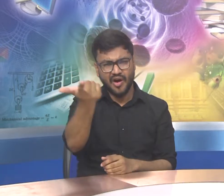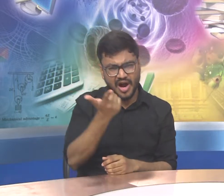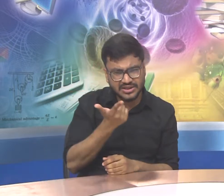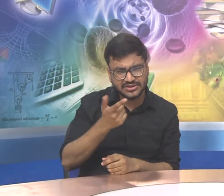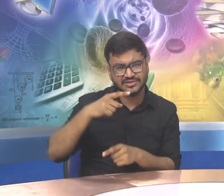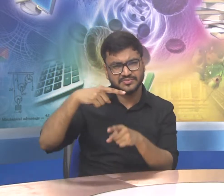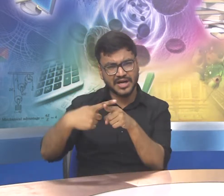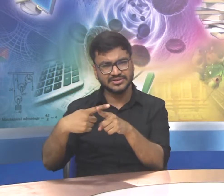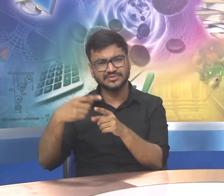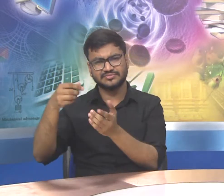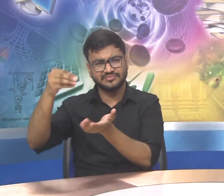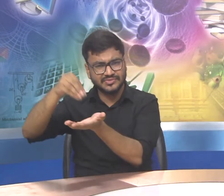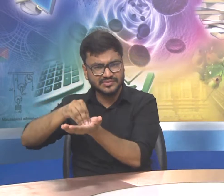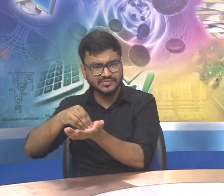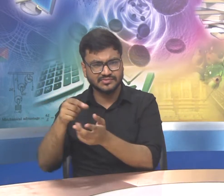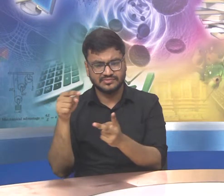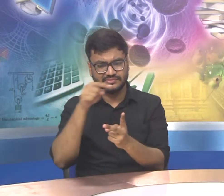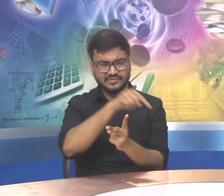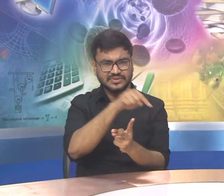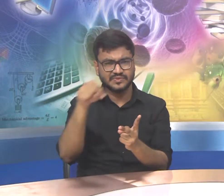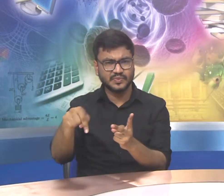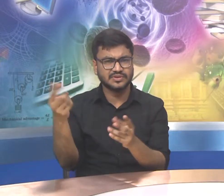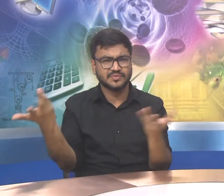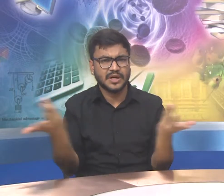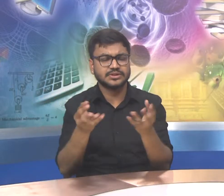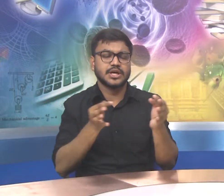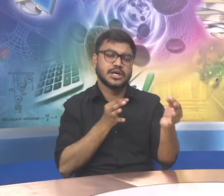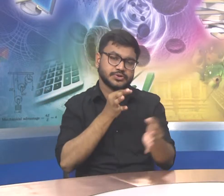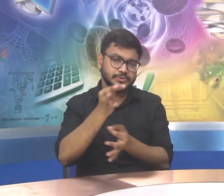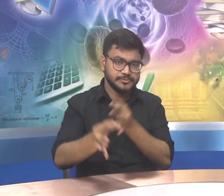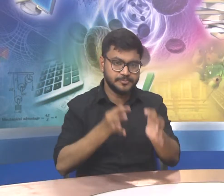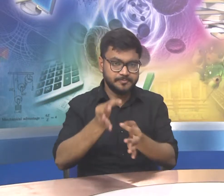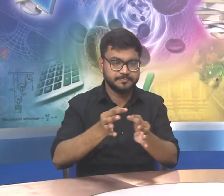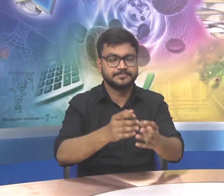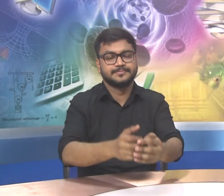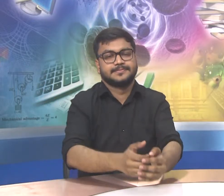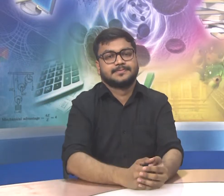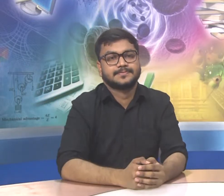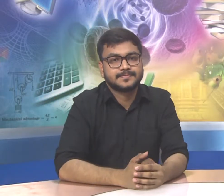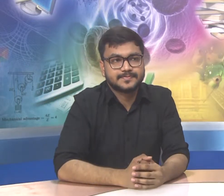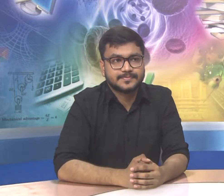accepting deposits and granting loans and advances.